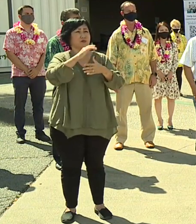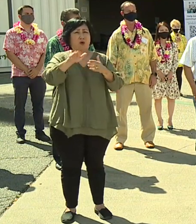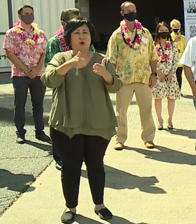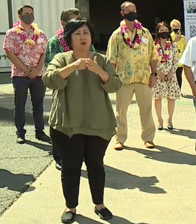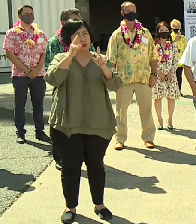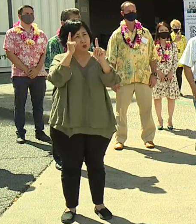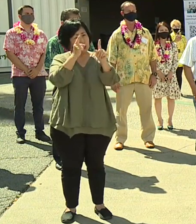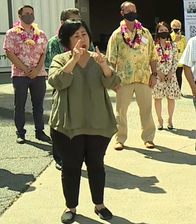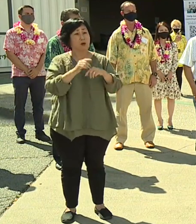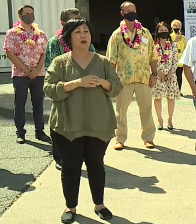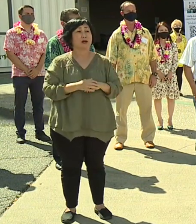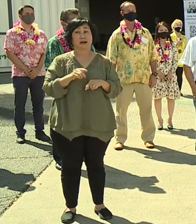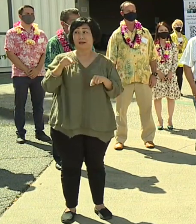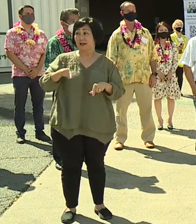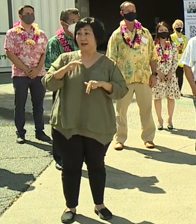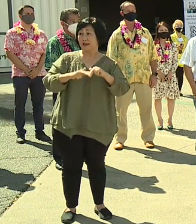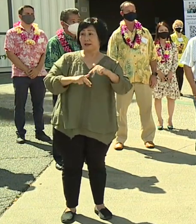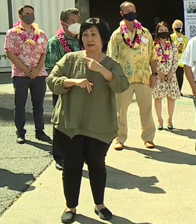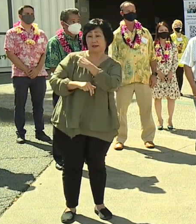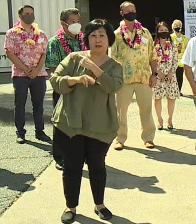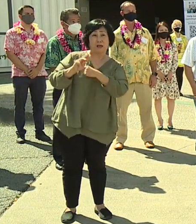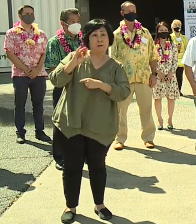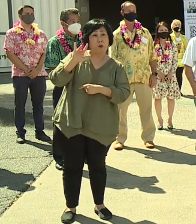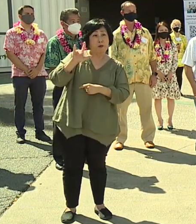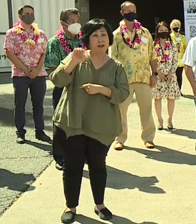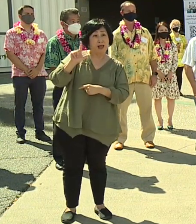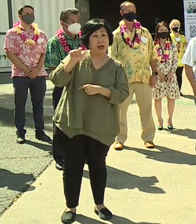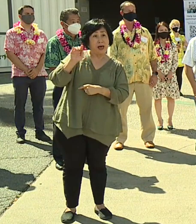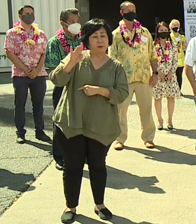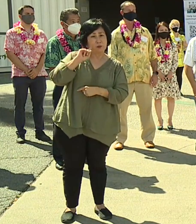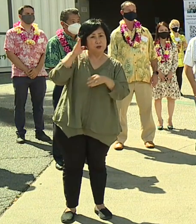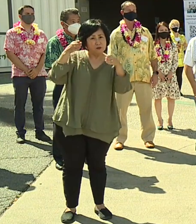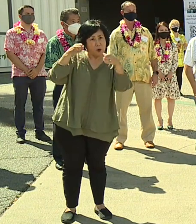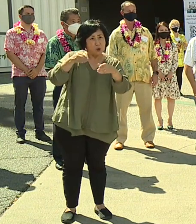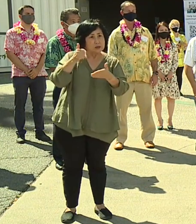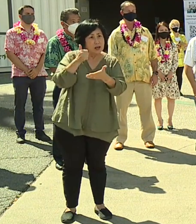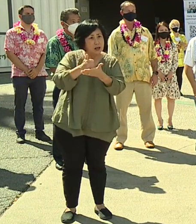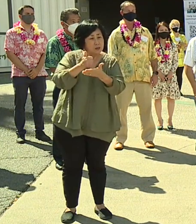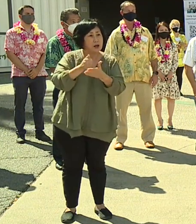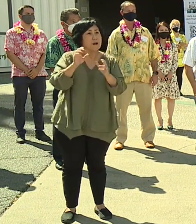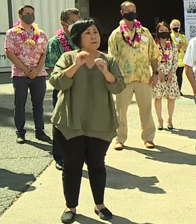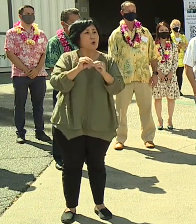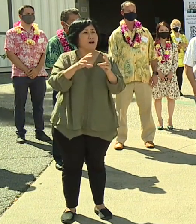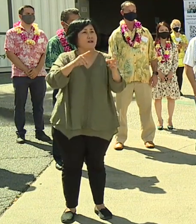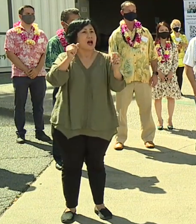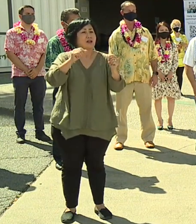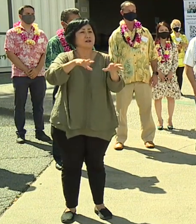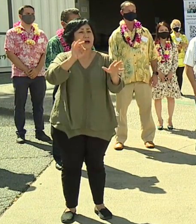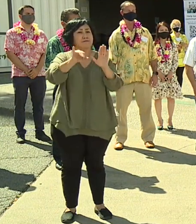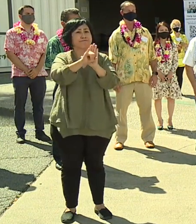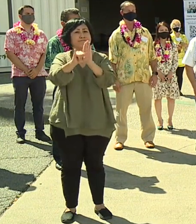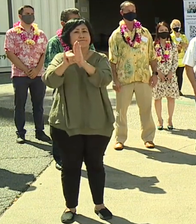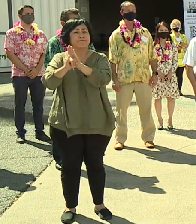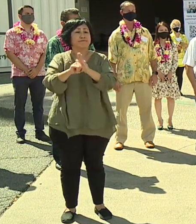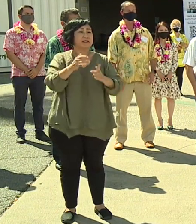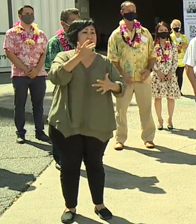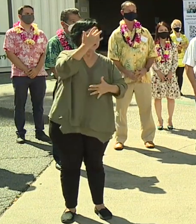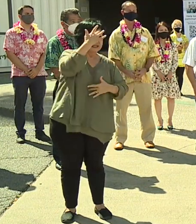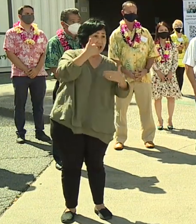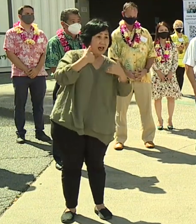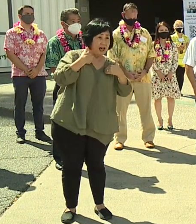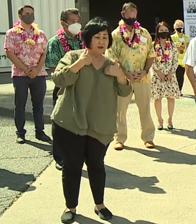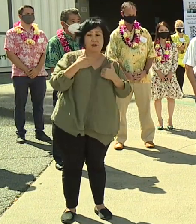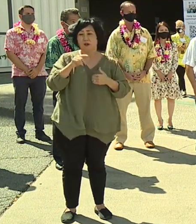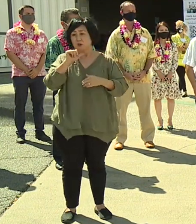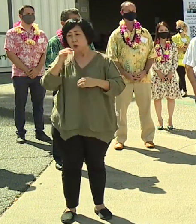us. This facility really focuses in on that, the ability to diagnose and identify those in our